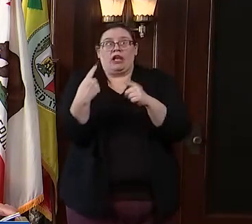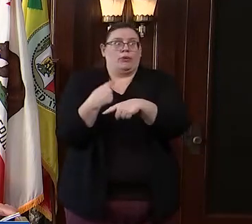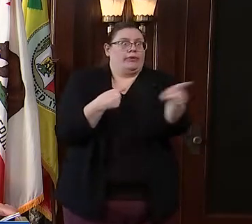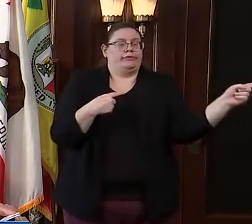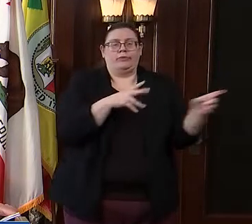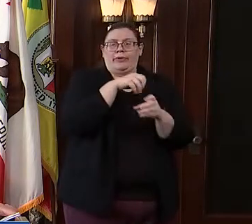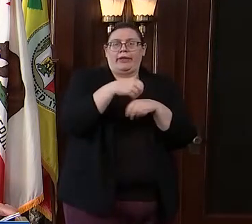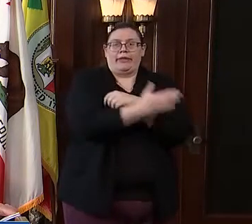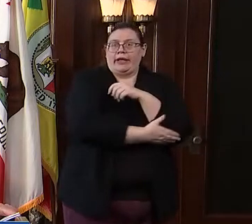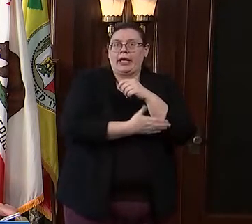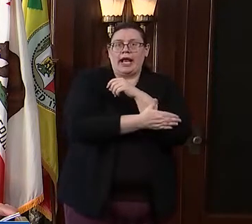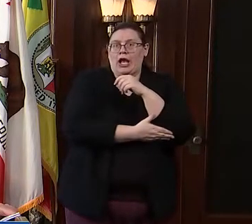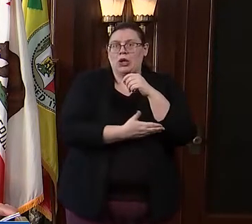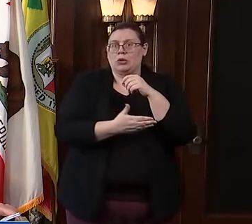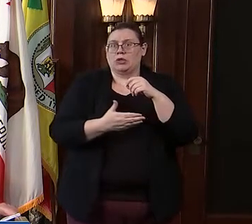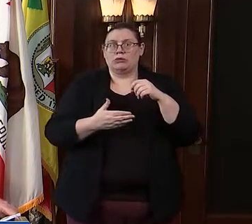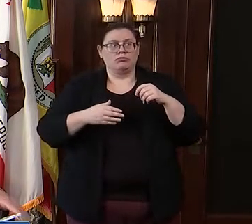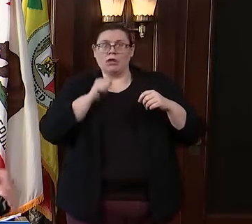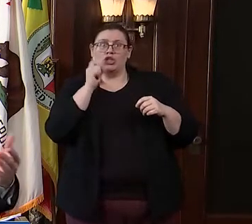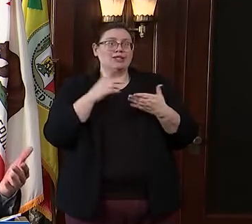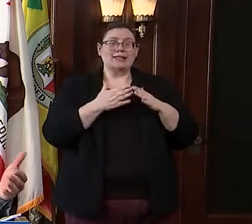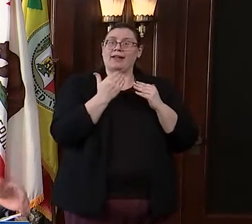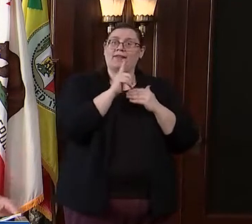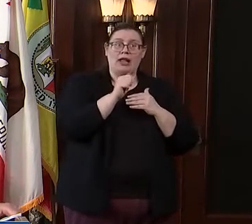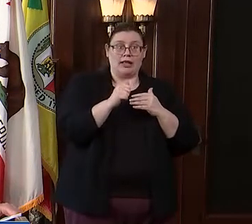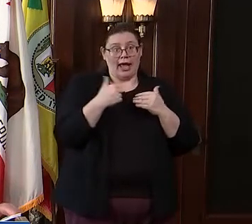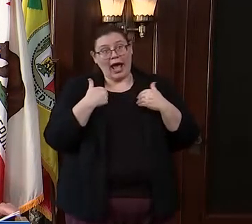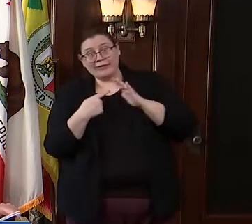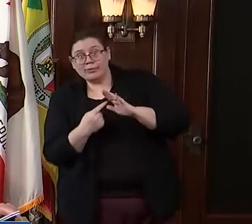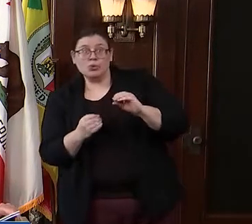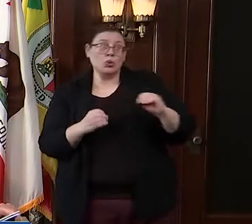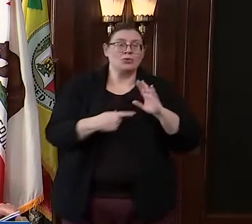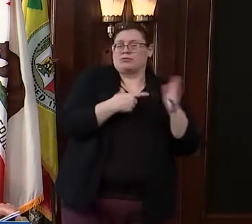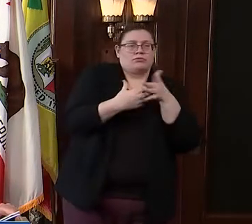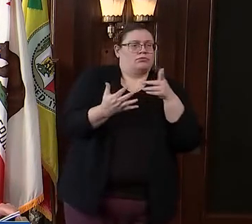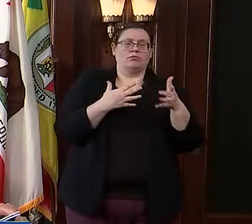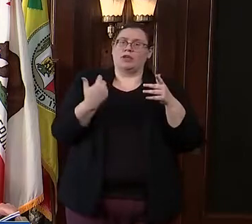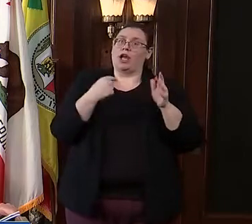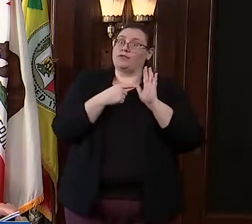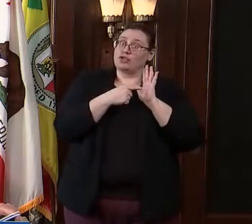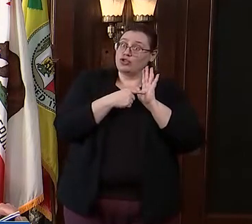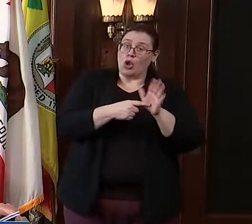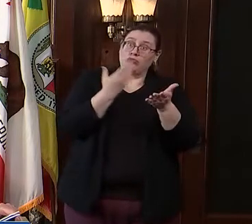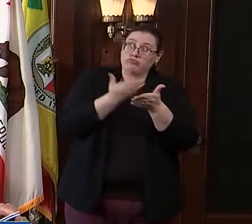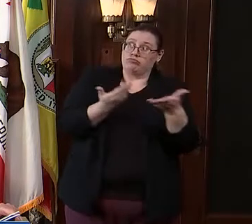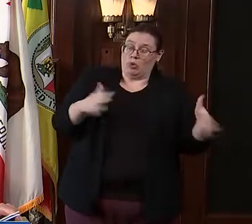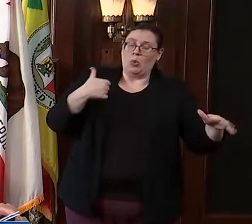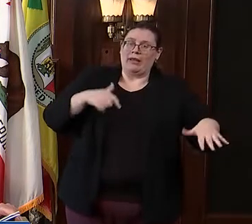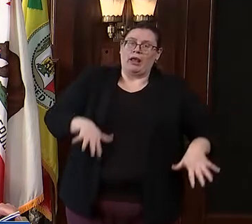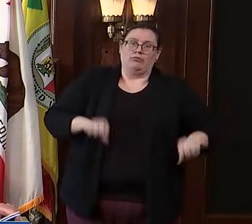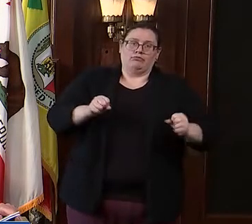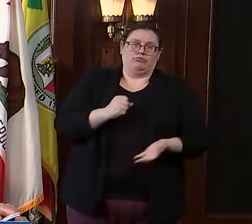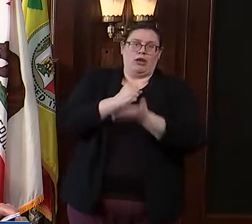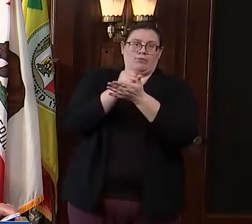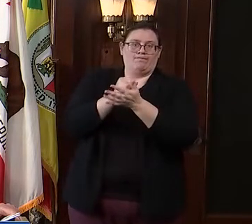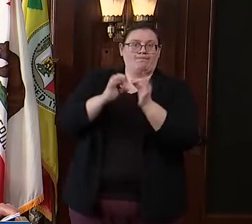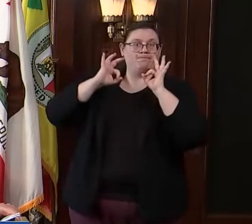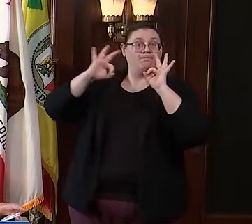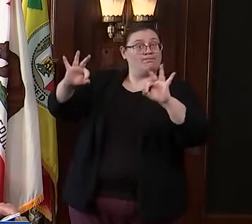not even who have to live in the city of LA, whether they have symptoms or not, I think we've shown how we can step up and help. Thank you.